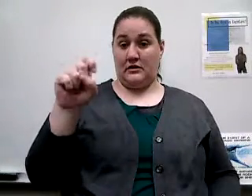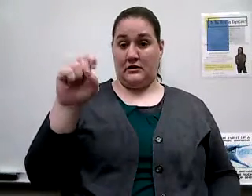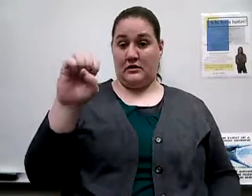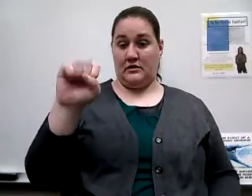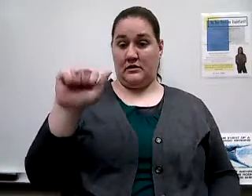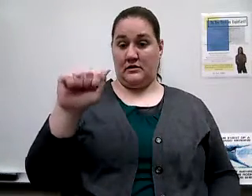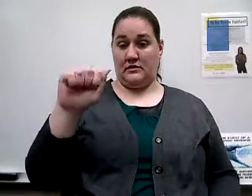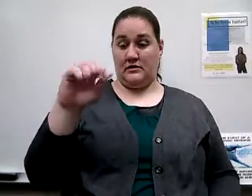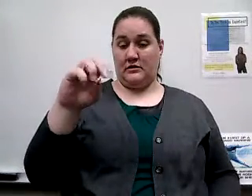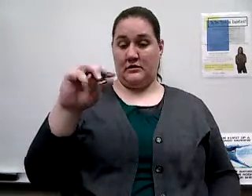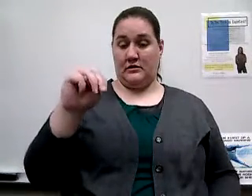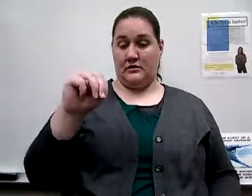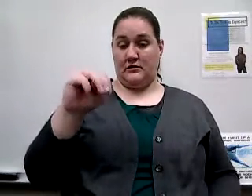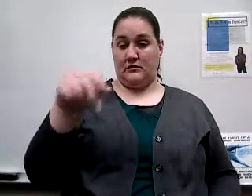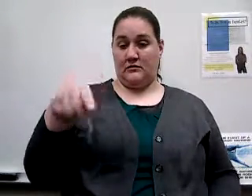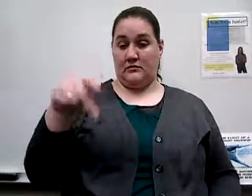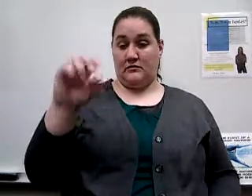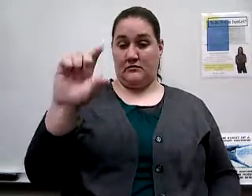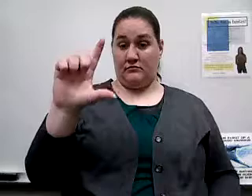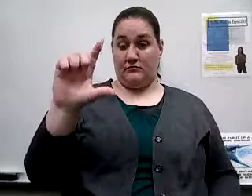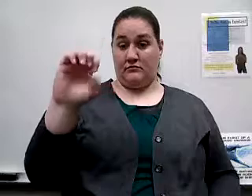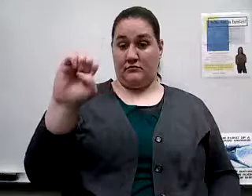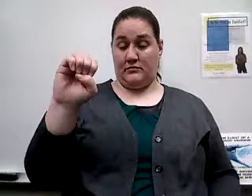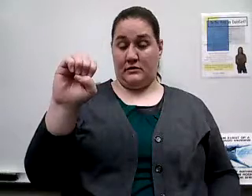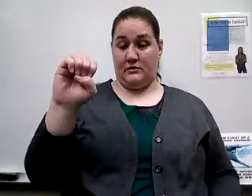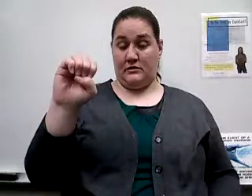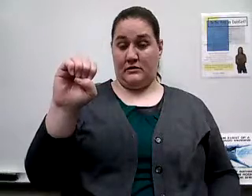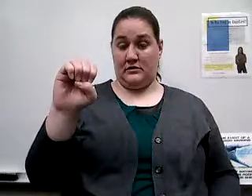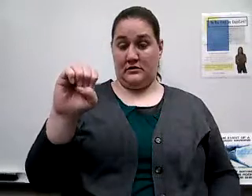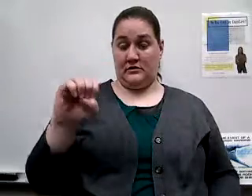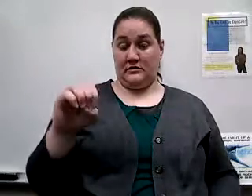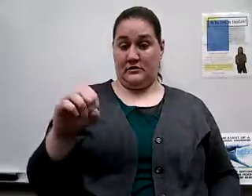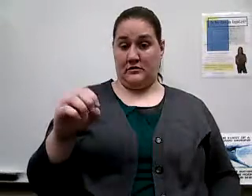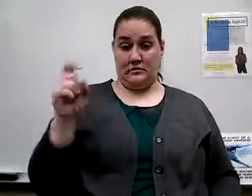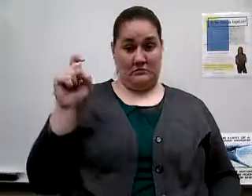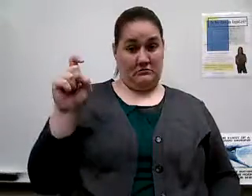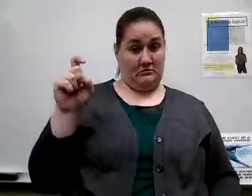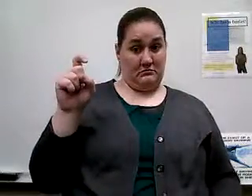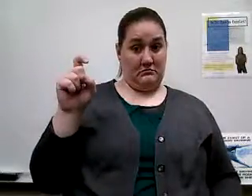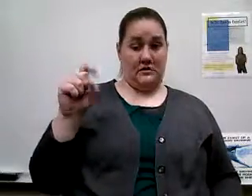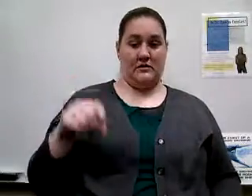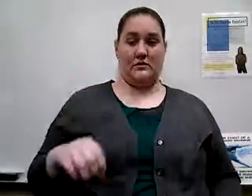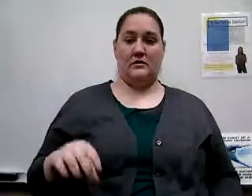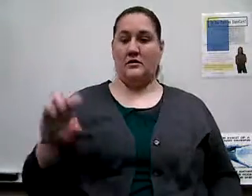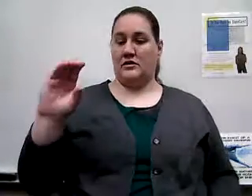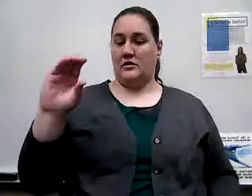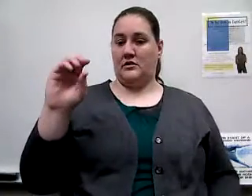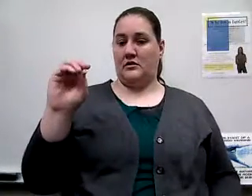Or some time when they've experienced what they thought was condensation? Curtis? Like